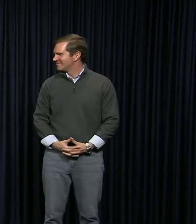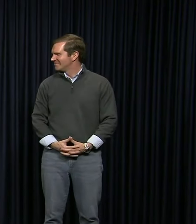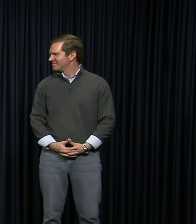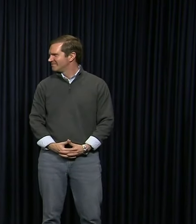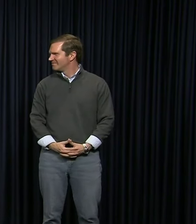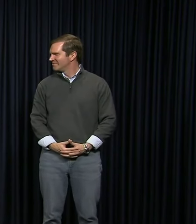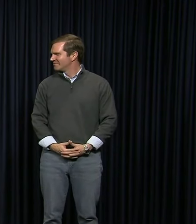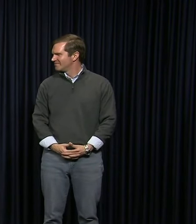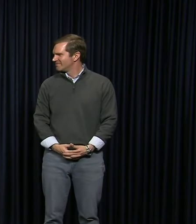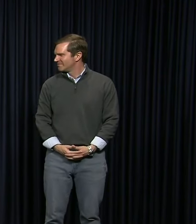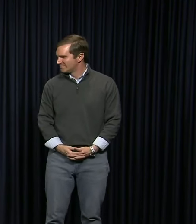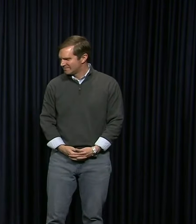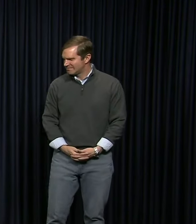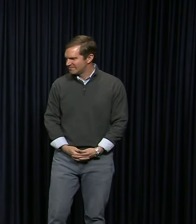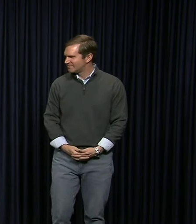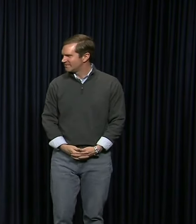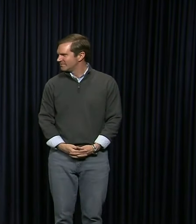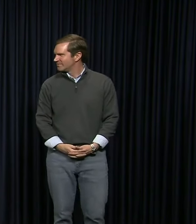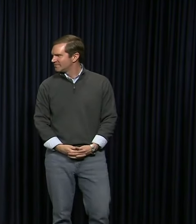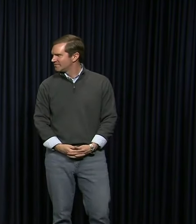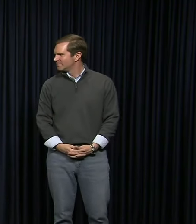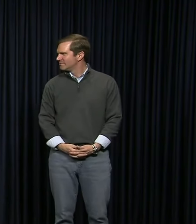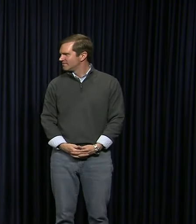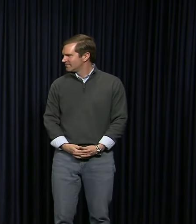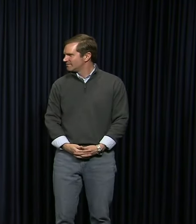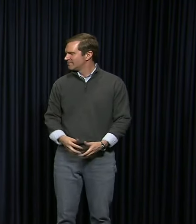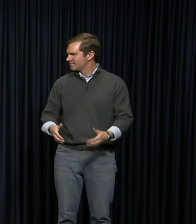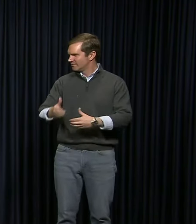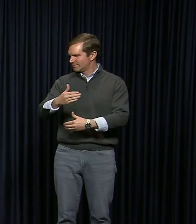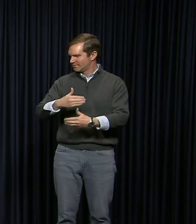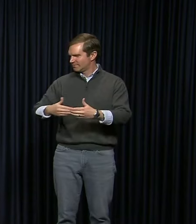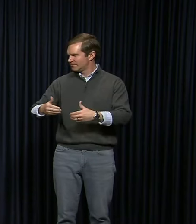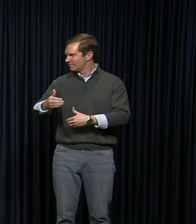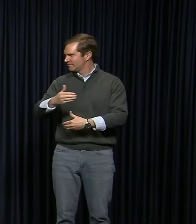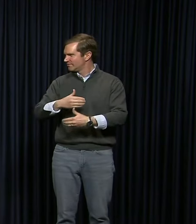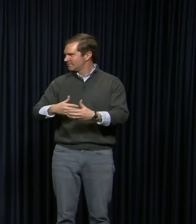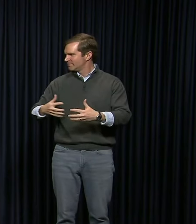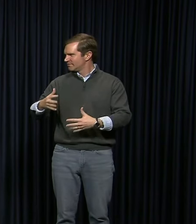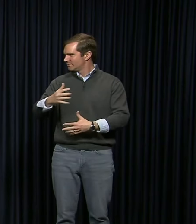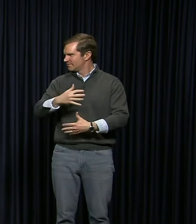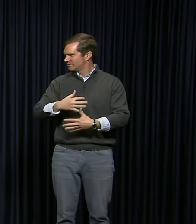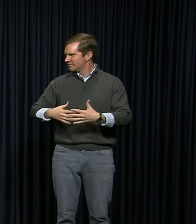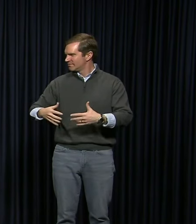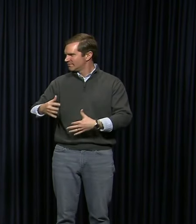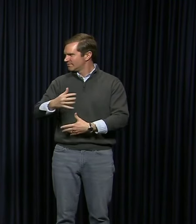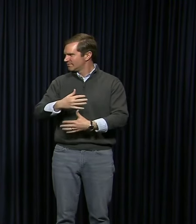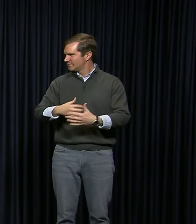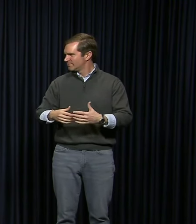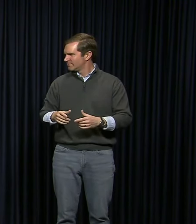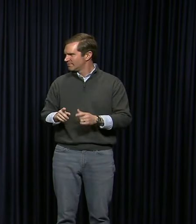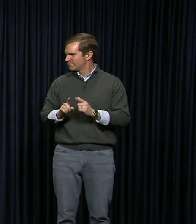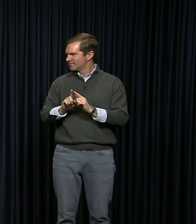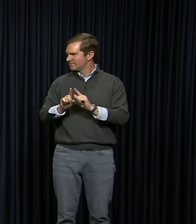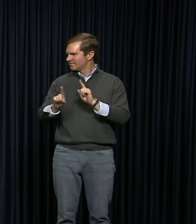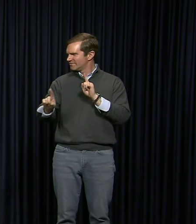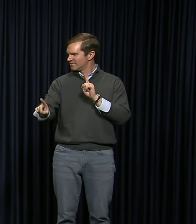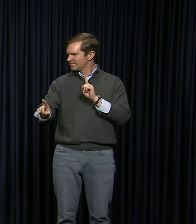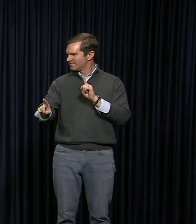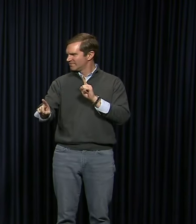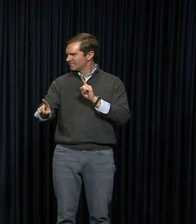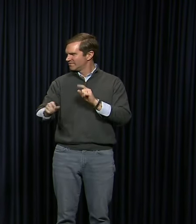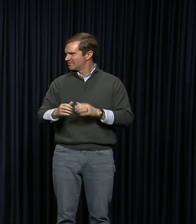Because it's also so important. Social, this is social. These are people gathering around.